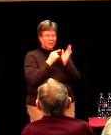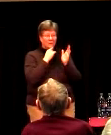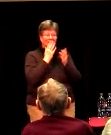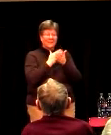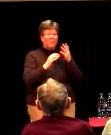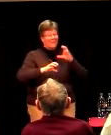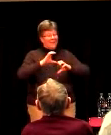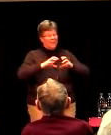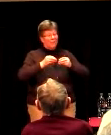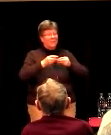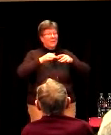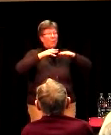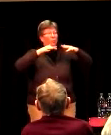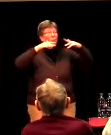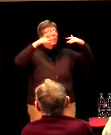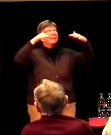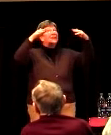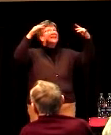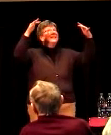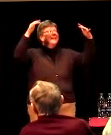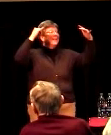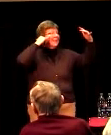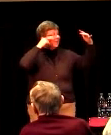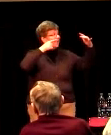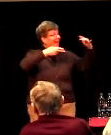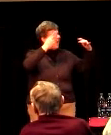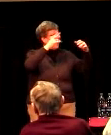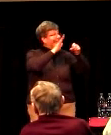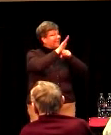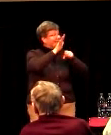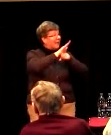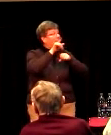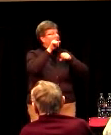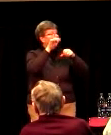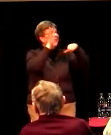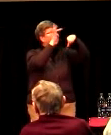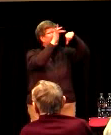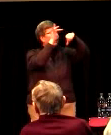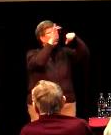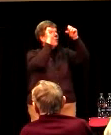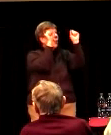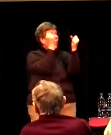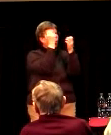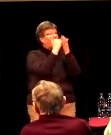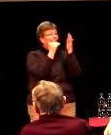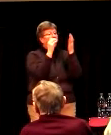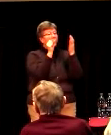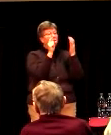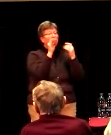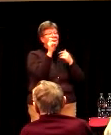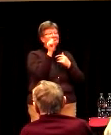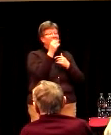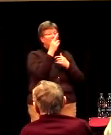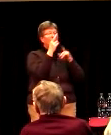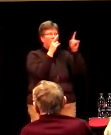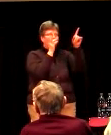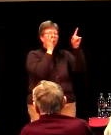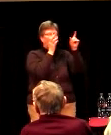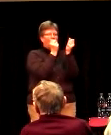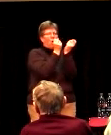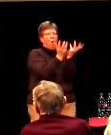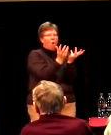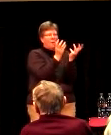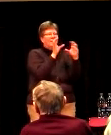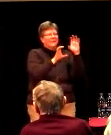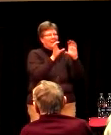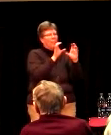atmosphere, if they went high enough up and got into the really cold part of the stratosphere, would have different chemical reactions